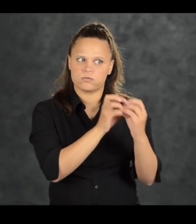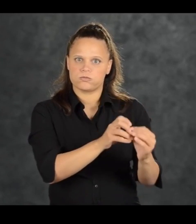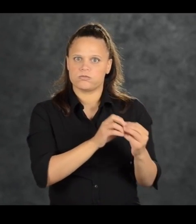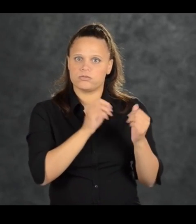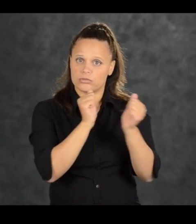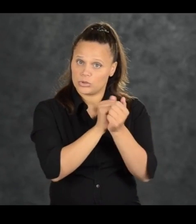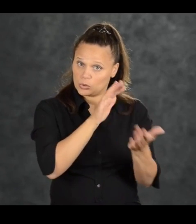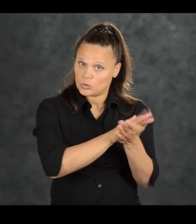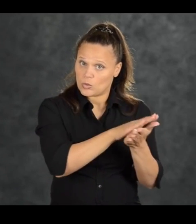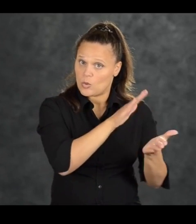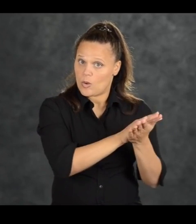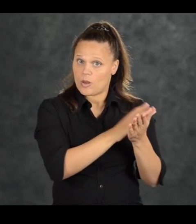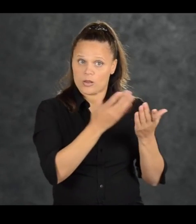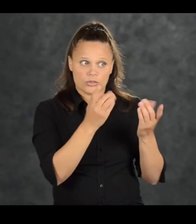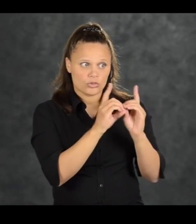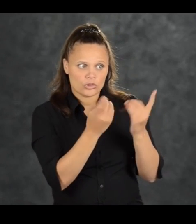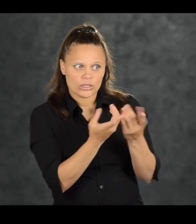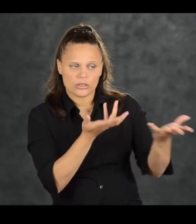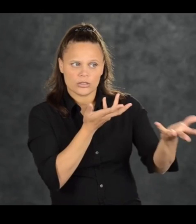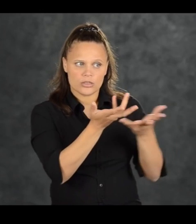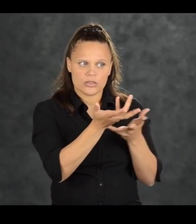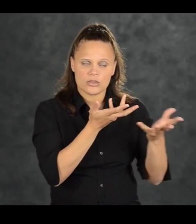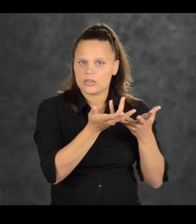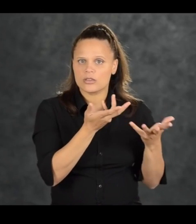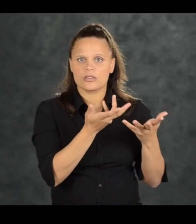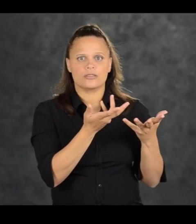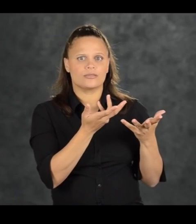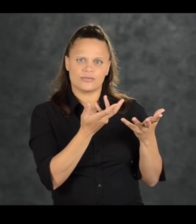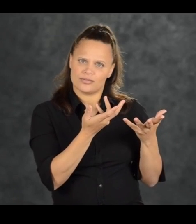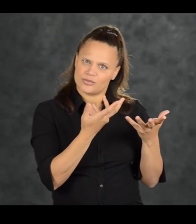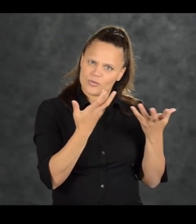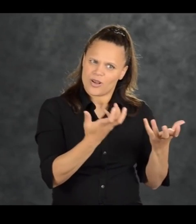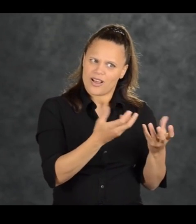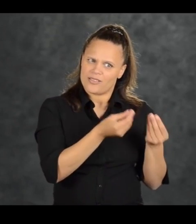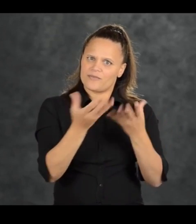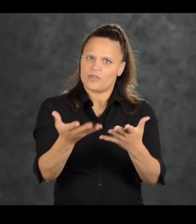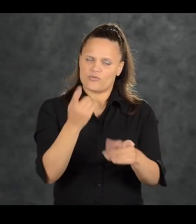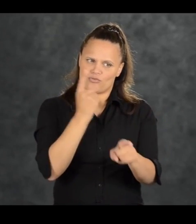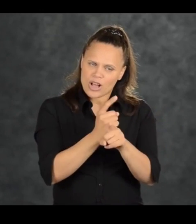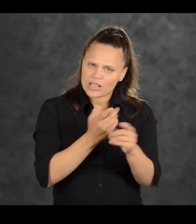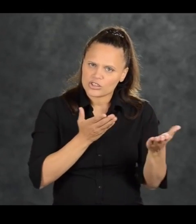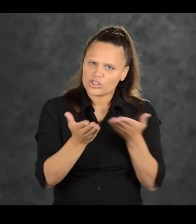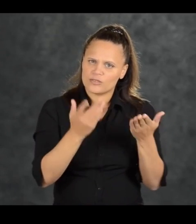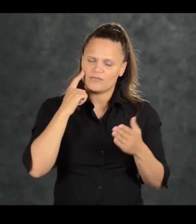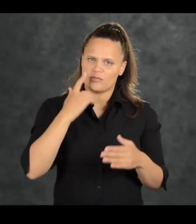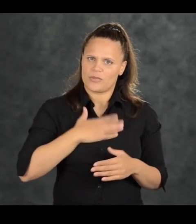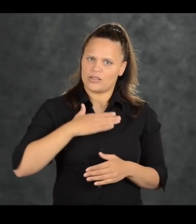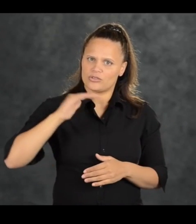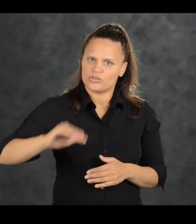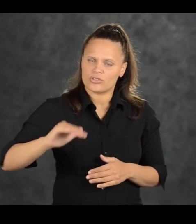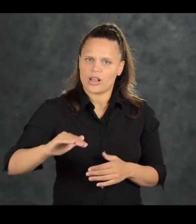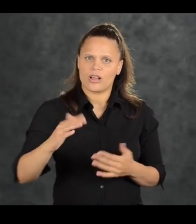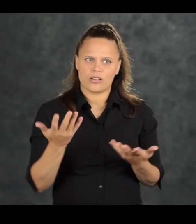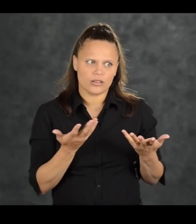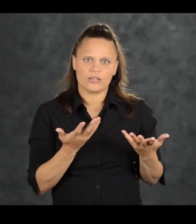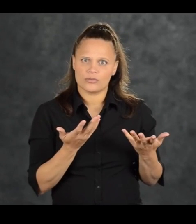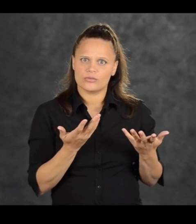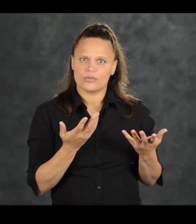need to be a proper advocate and maybe even fight for the things that your child